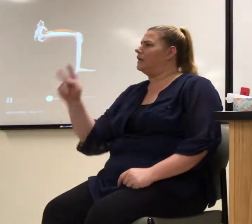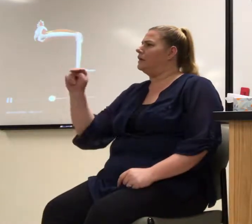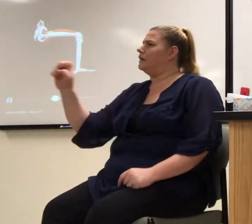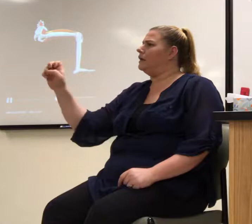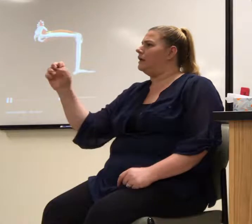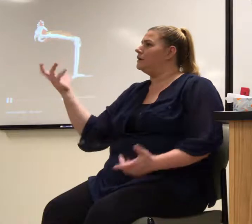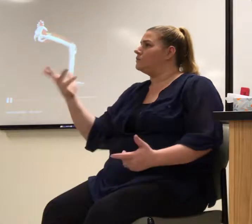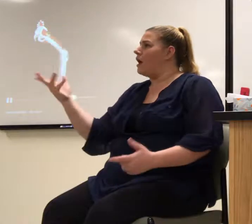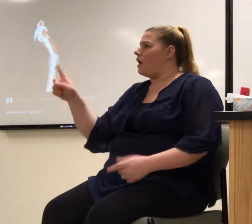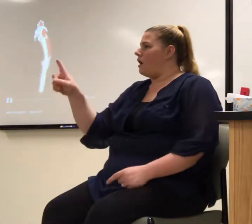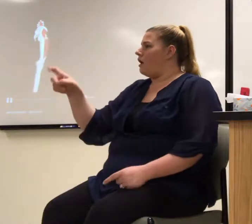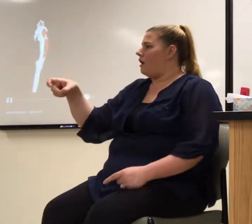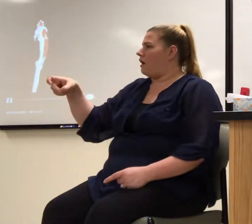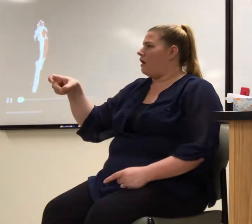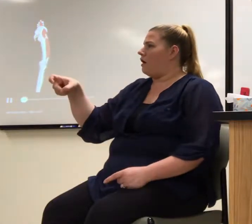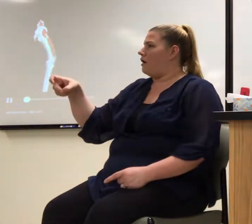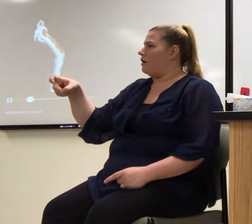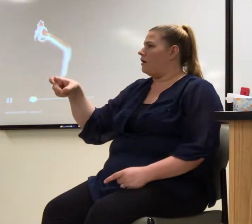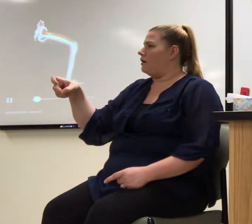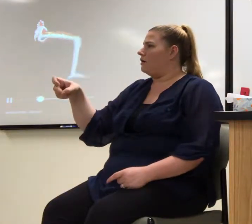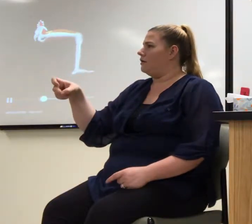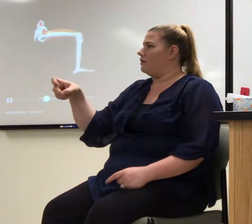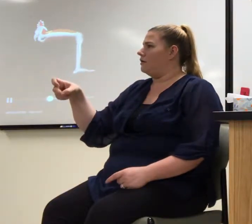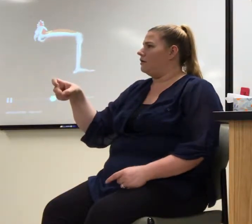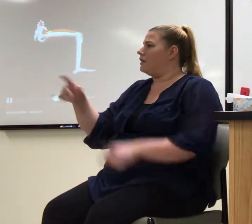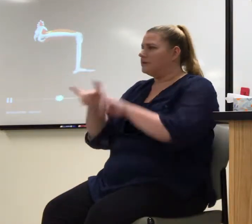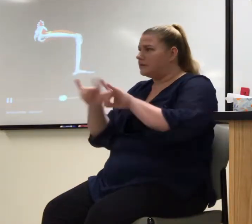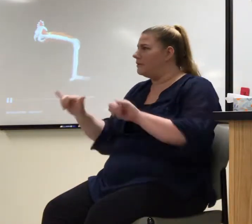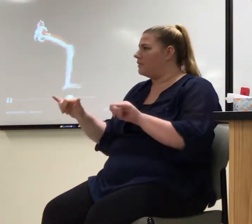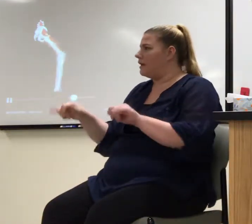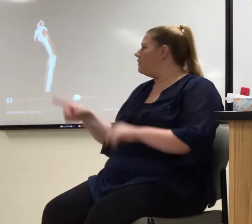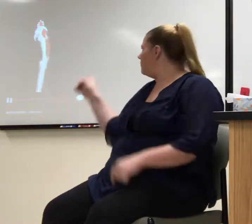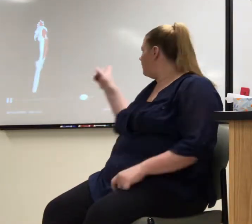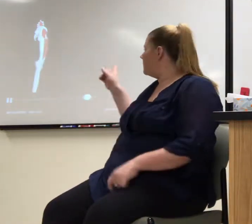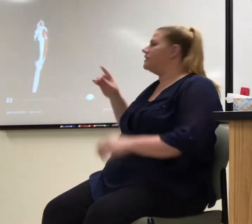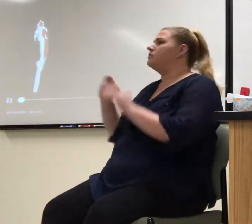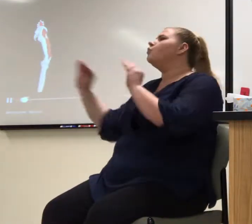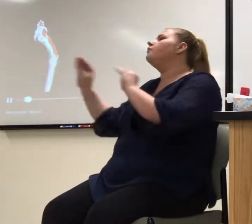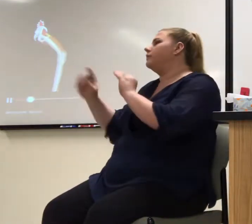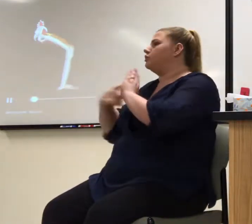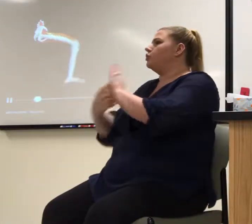The knee's flexing. At the same time, the hip is,